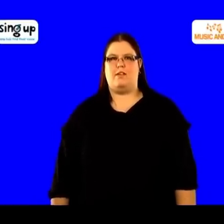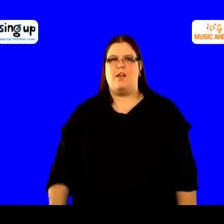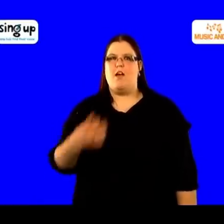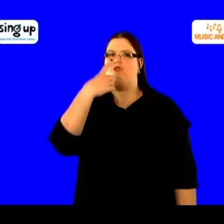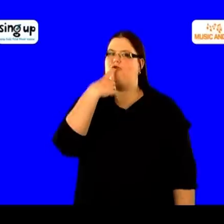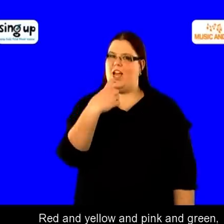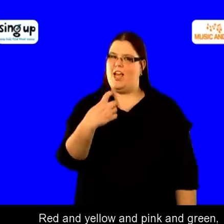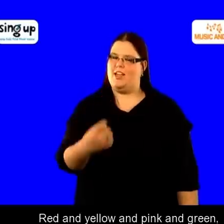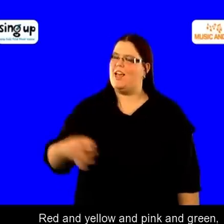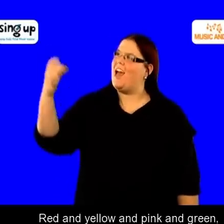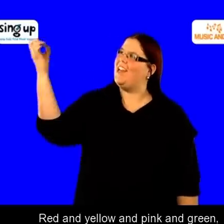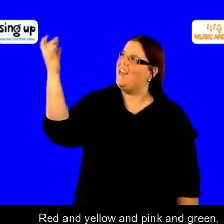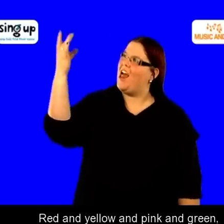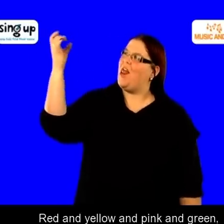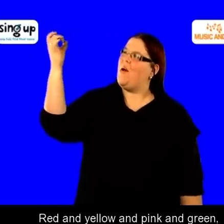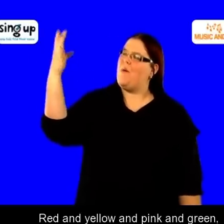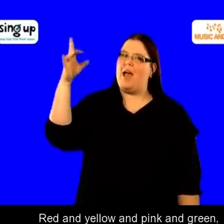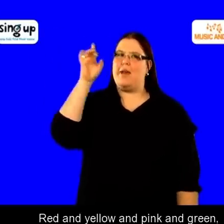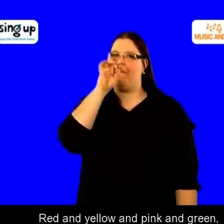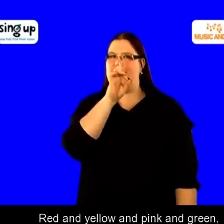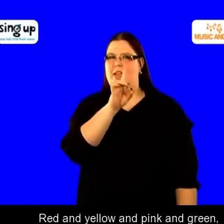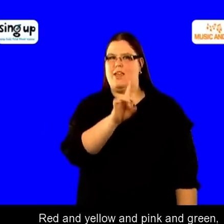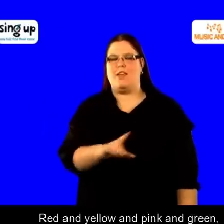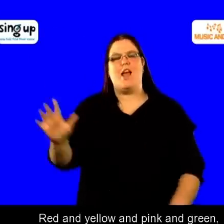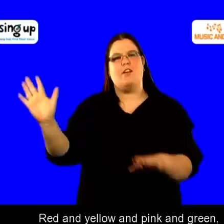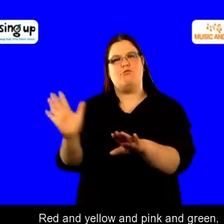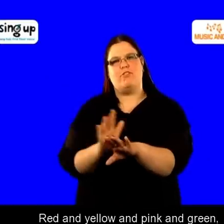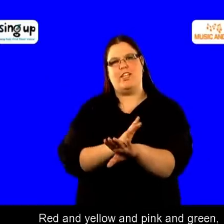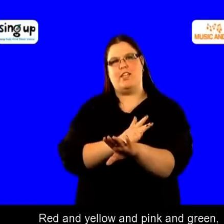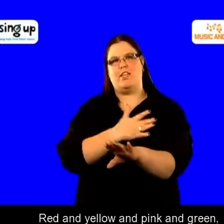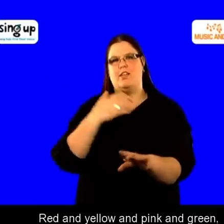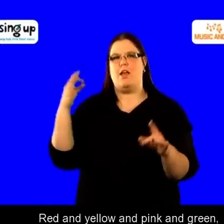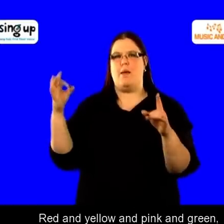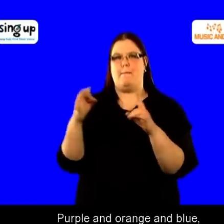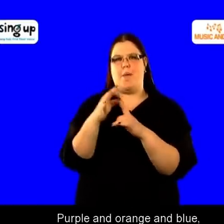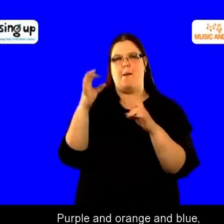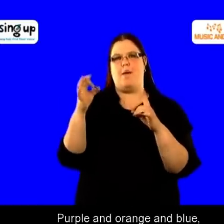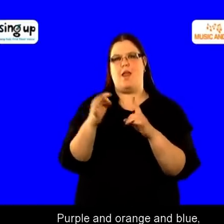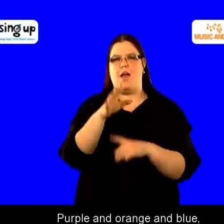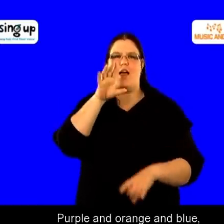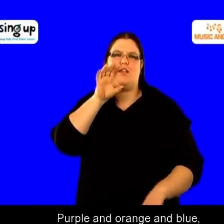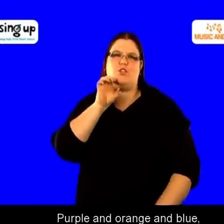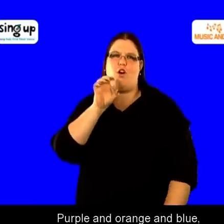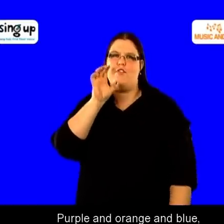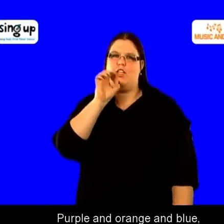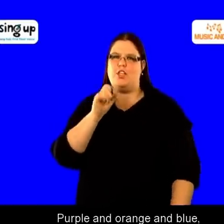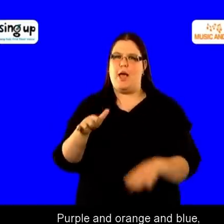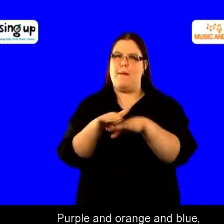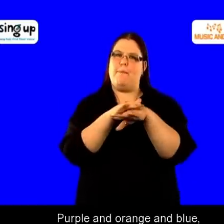Red and yellow and pink and green Purple and orange and